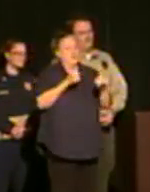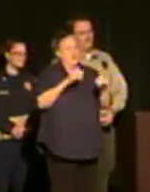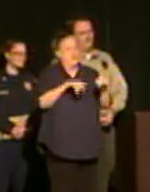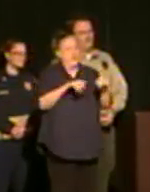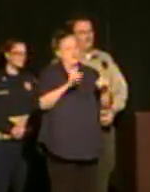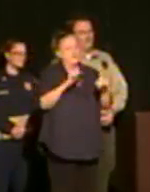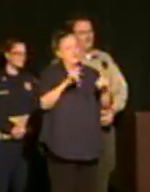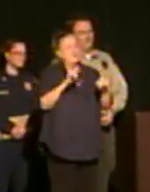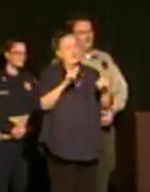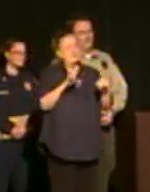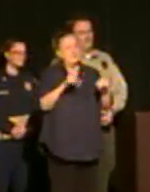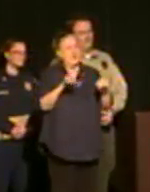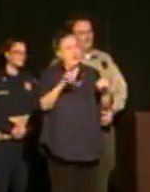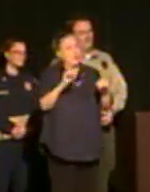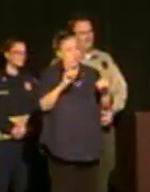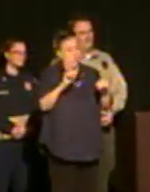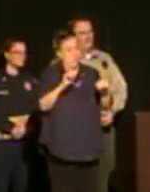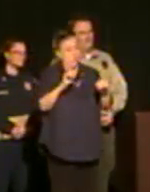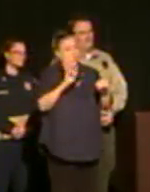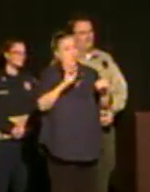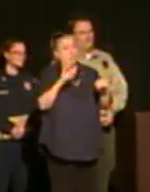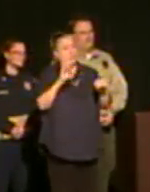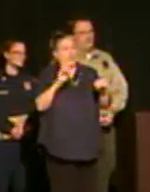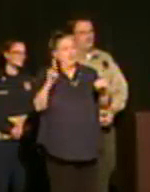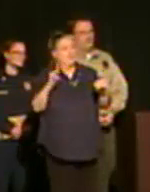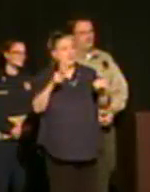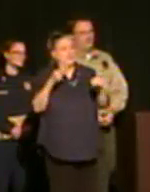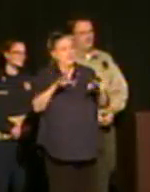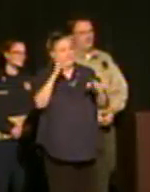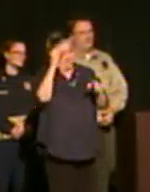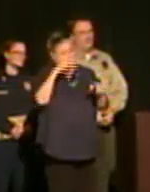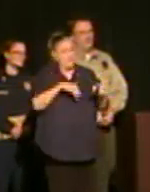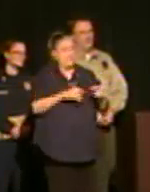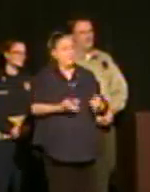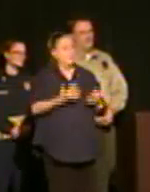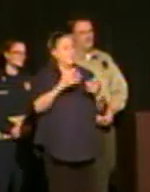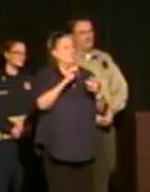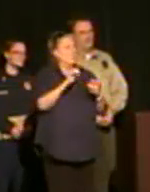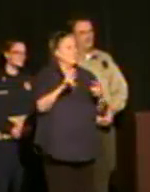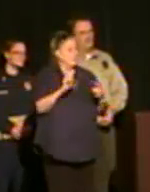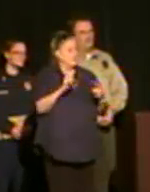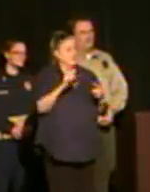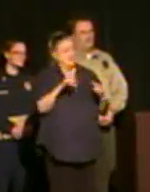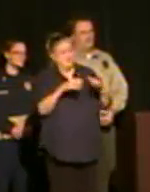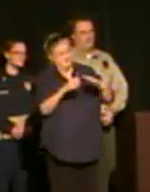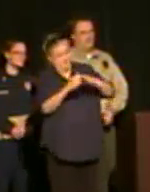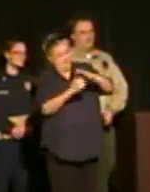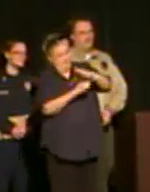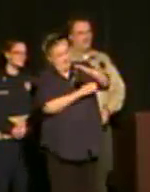Atascadero Creek and let them know that there were burning coals underneath that bridge.